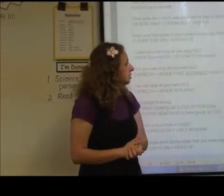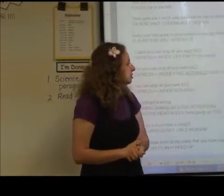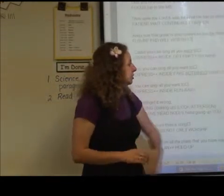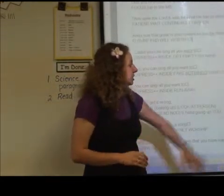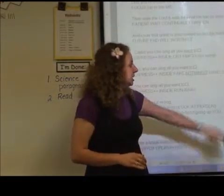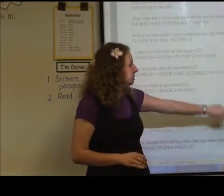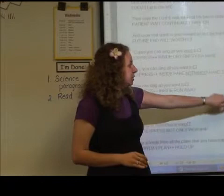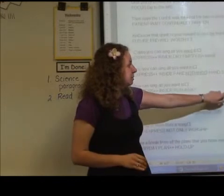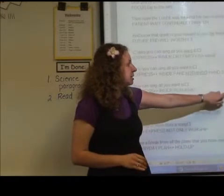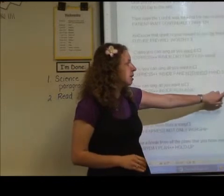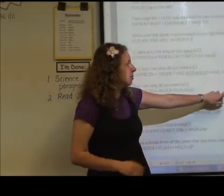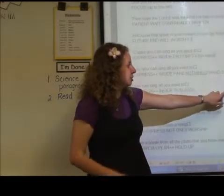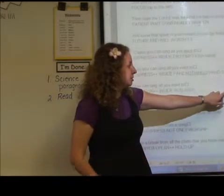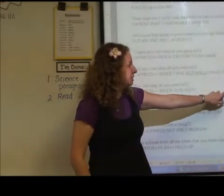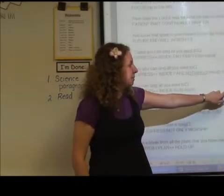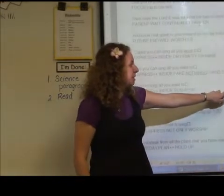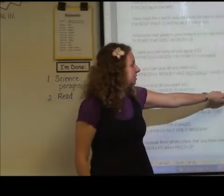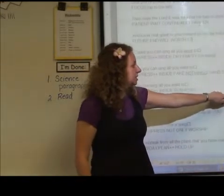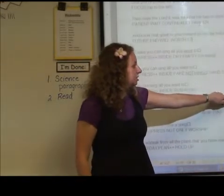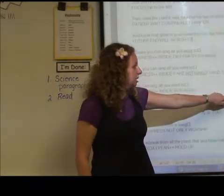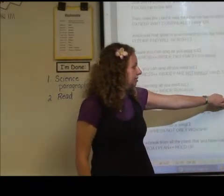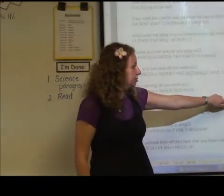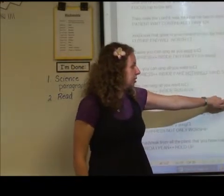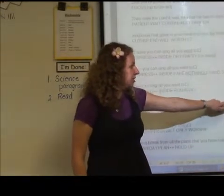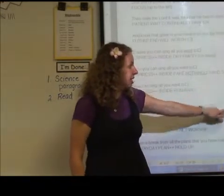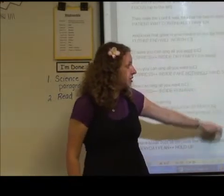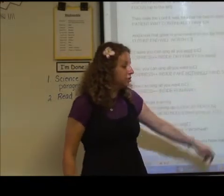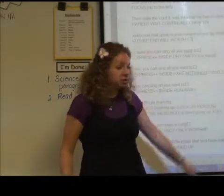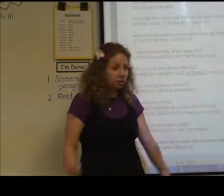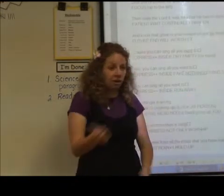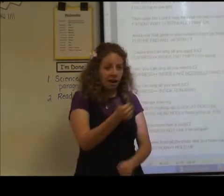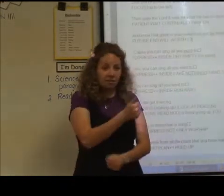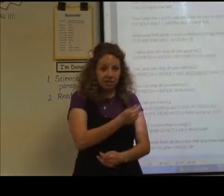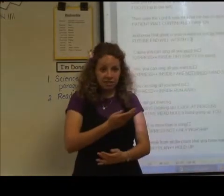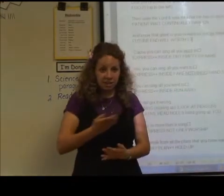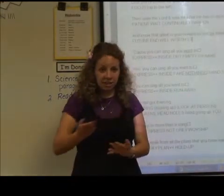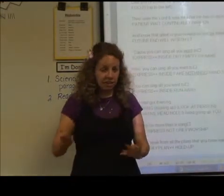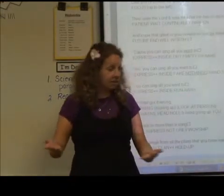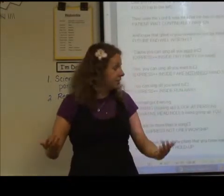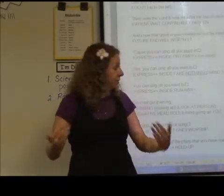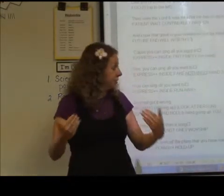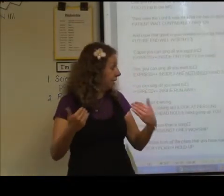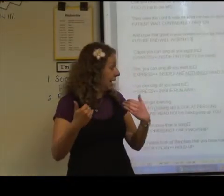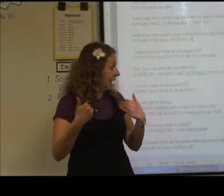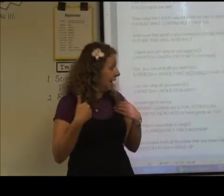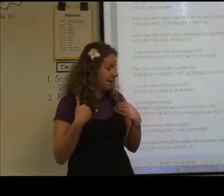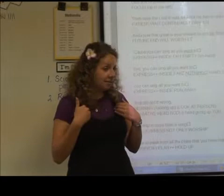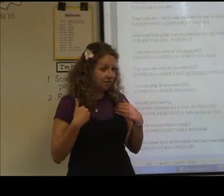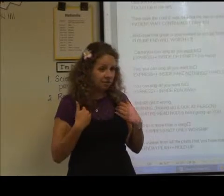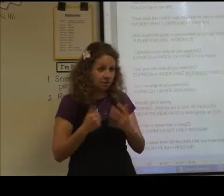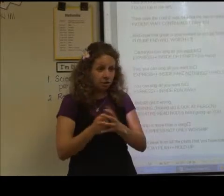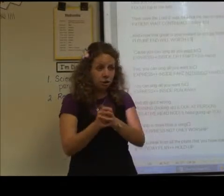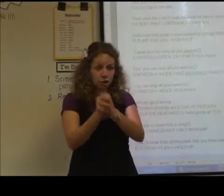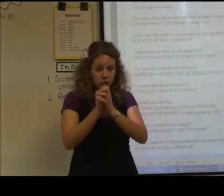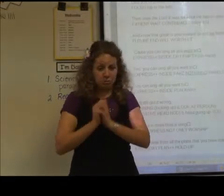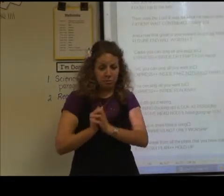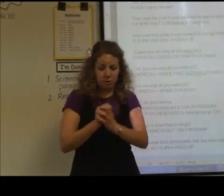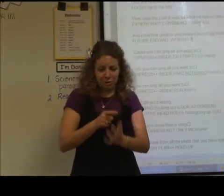So it says, we must not worship something that's not even worth it. So everything that we have, should we